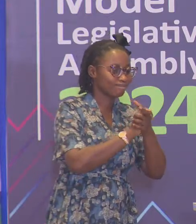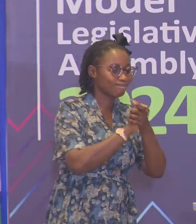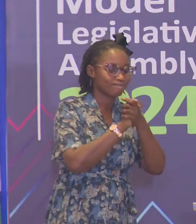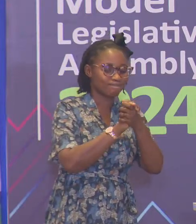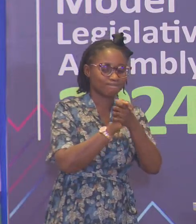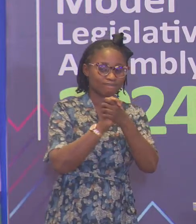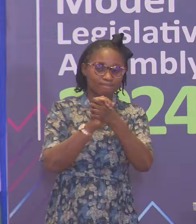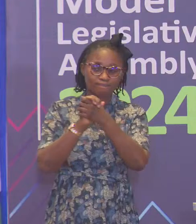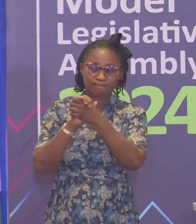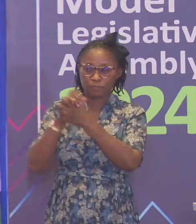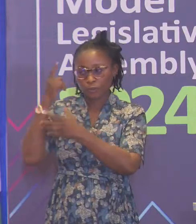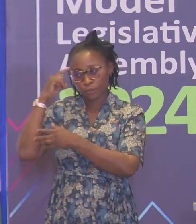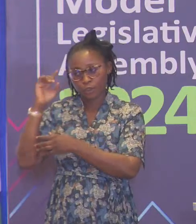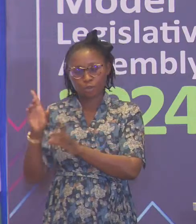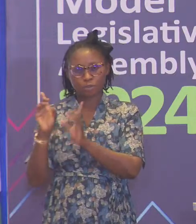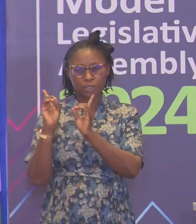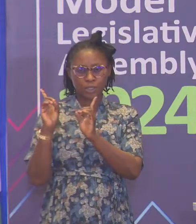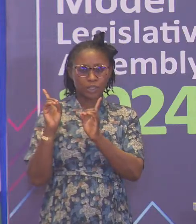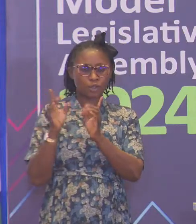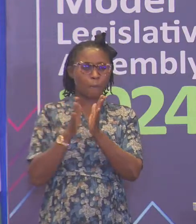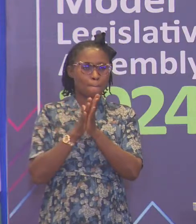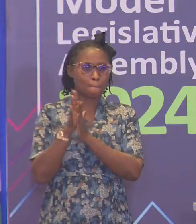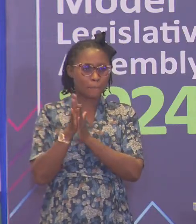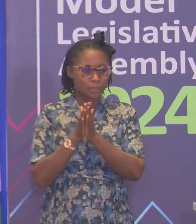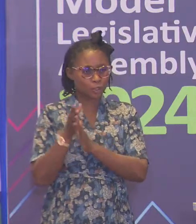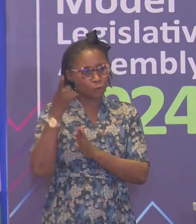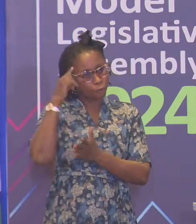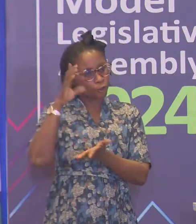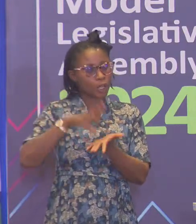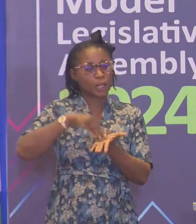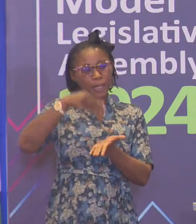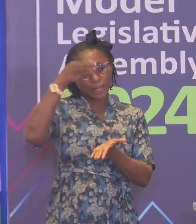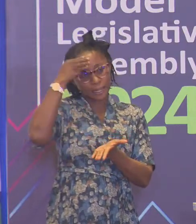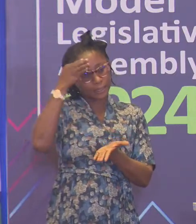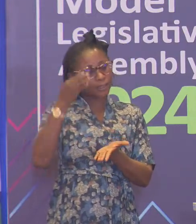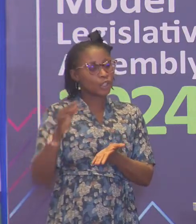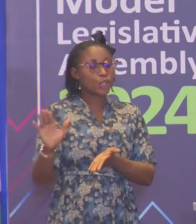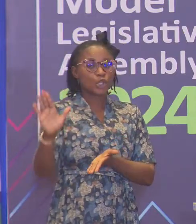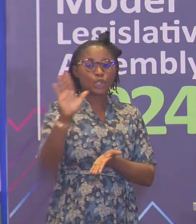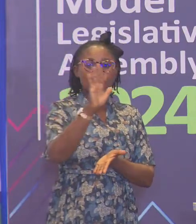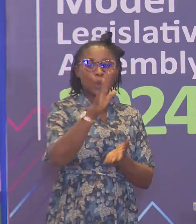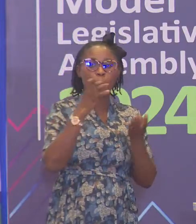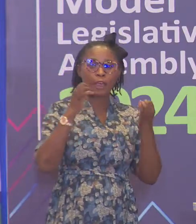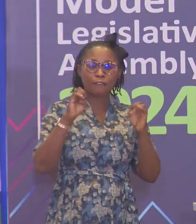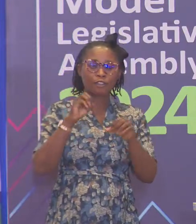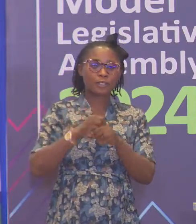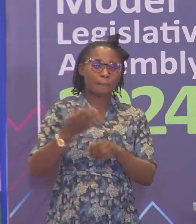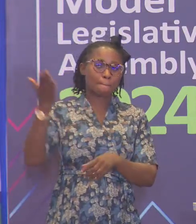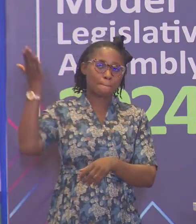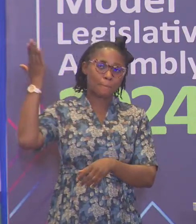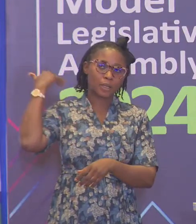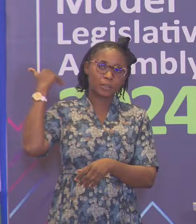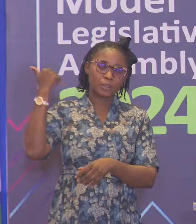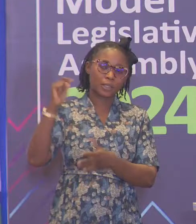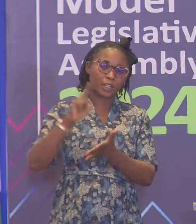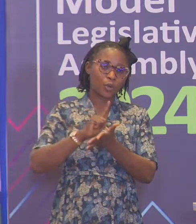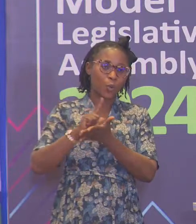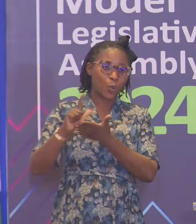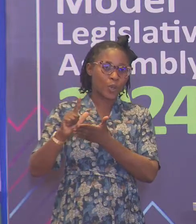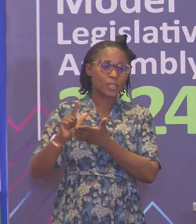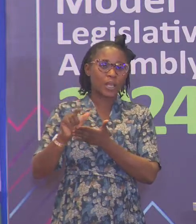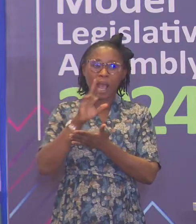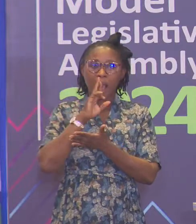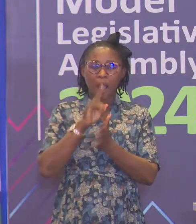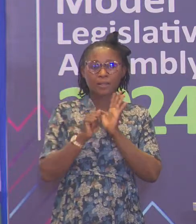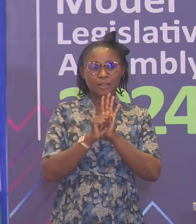enthusiasm, dedication, and passion for learning. Your efforts over the past 10 weeks are a